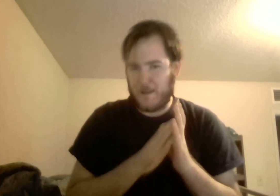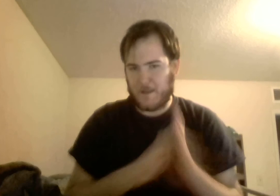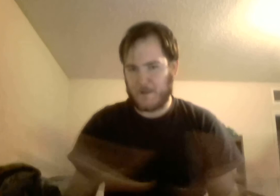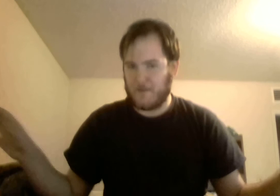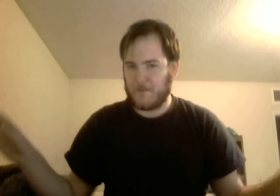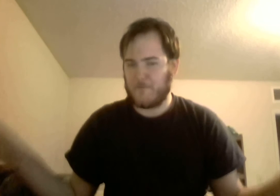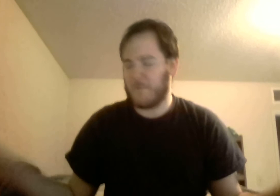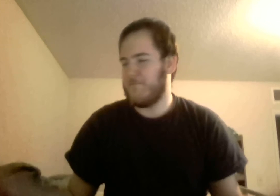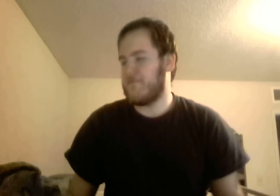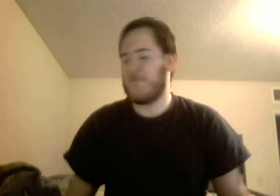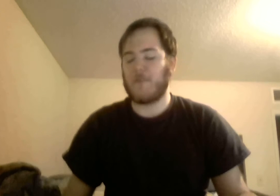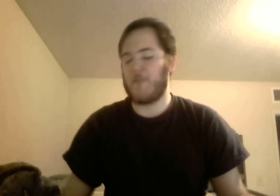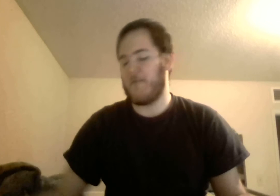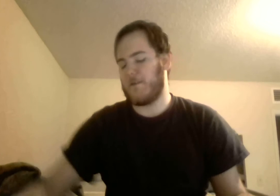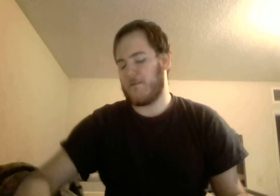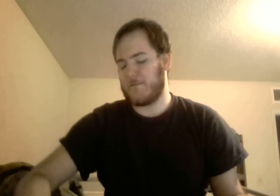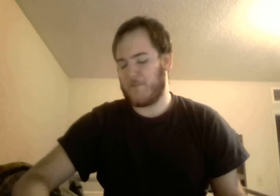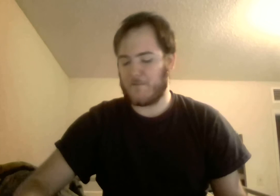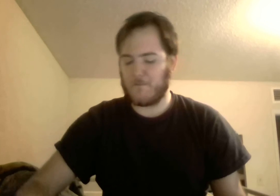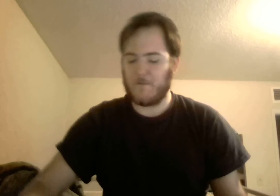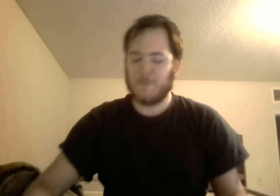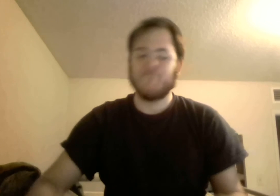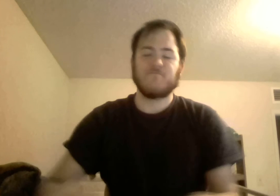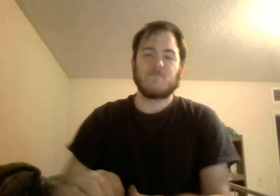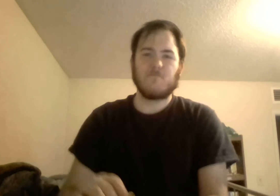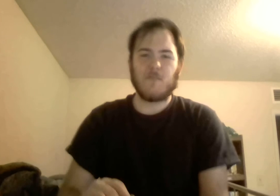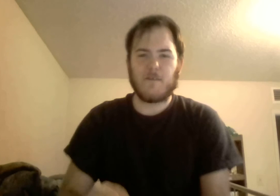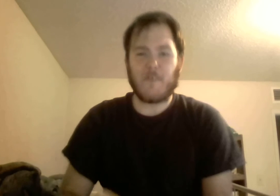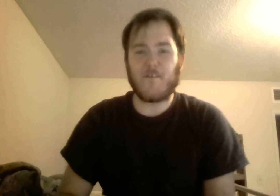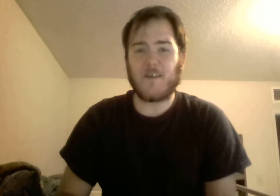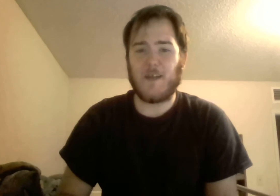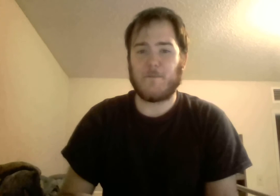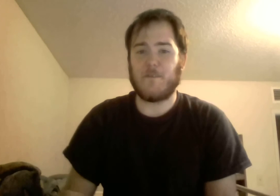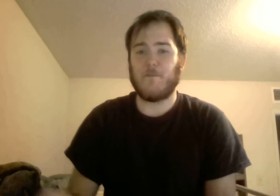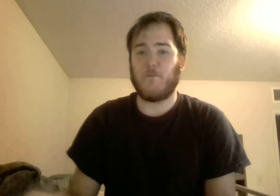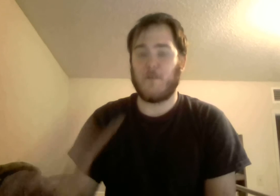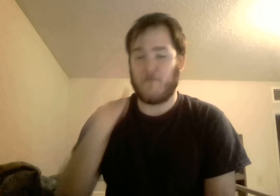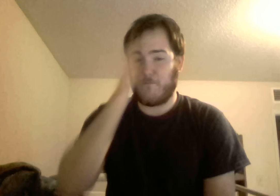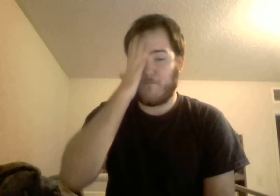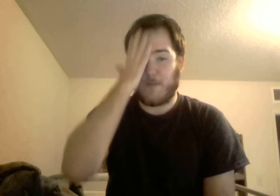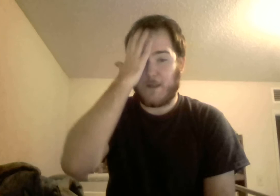guess I could talk to you about yeah, that when talking about it in general. And that does kind of bring me to the point of, like,